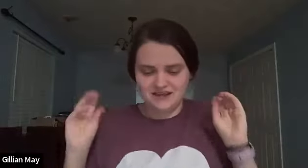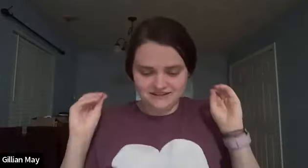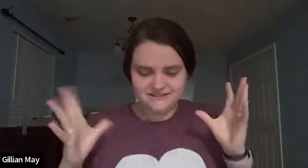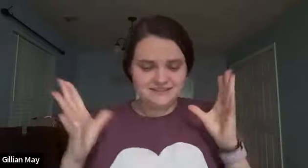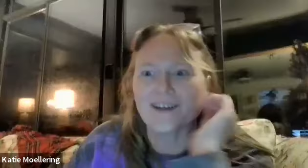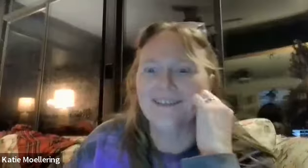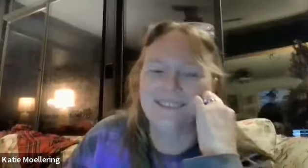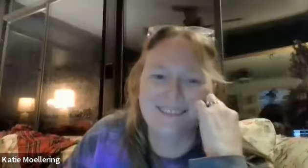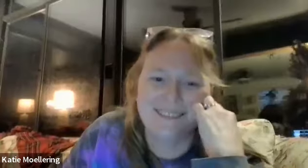kind of necessary.